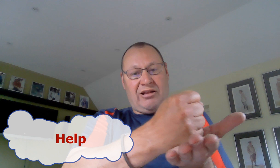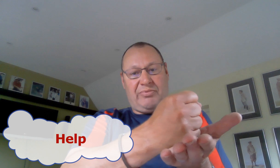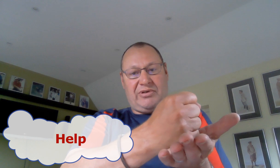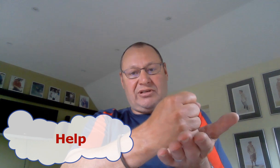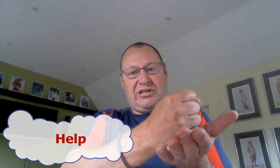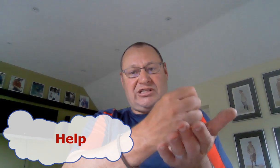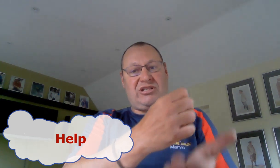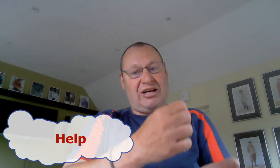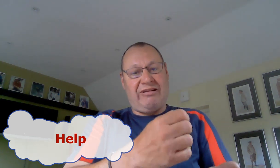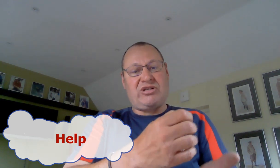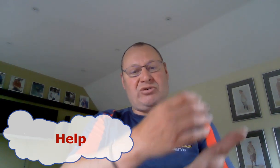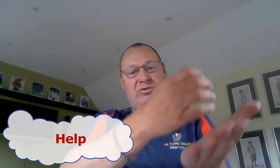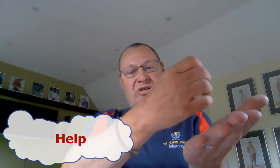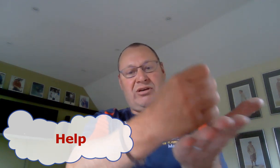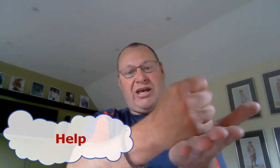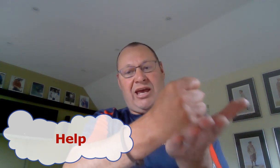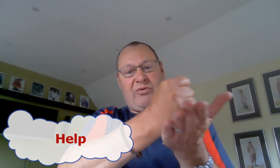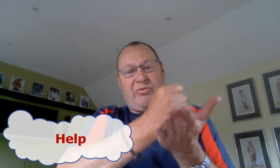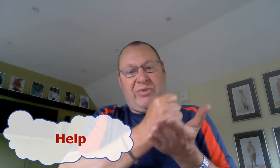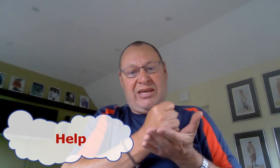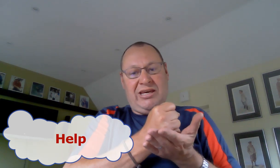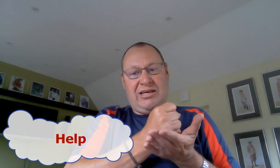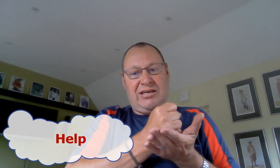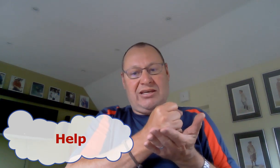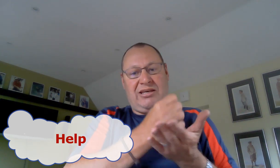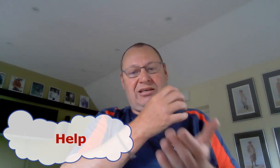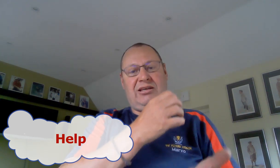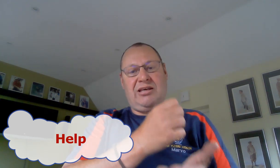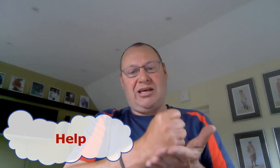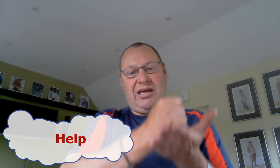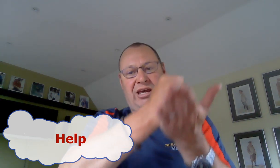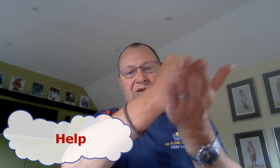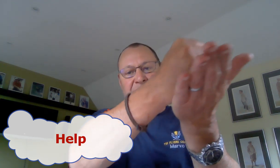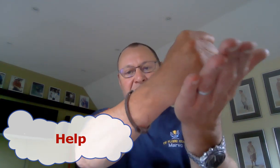Help. This is directional, so help me. Help you.